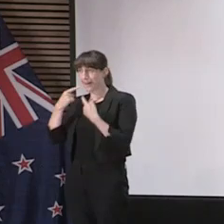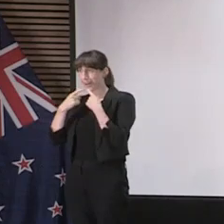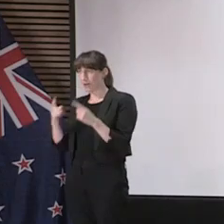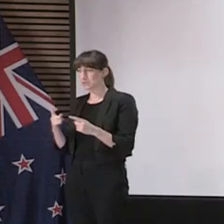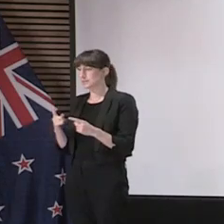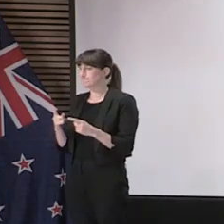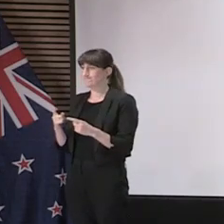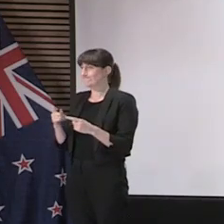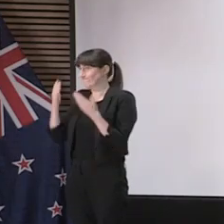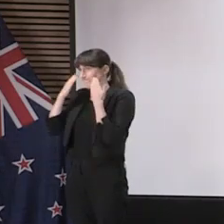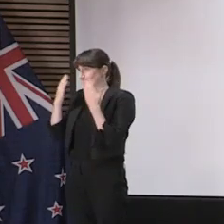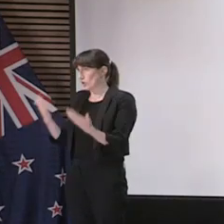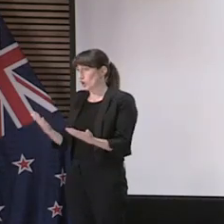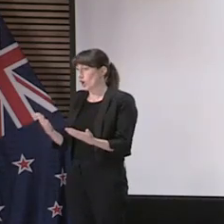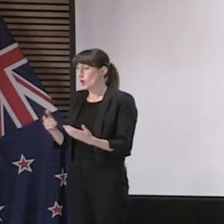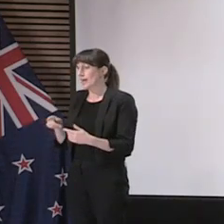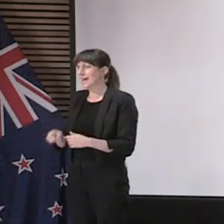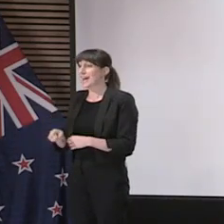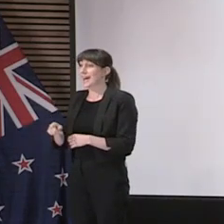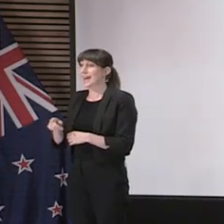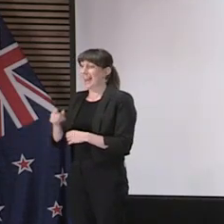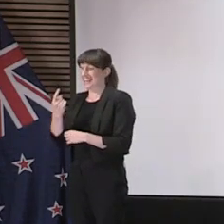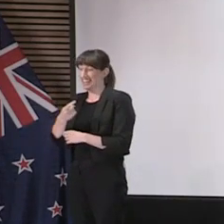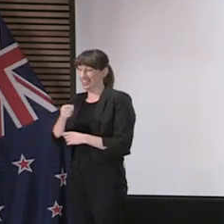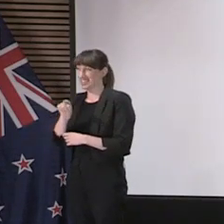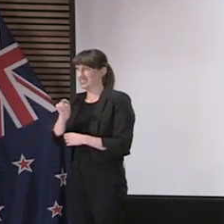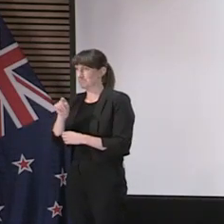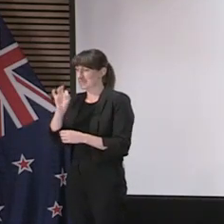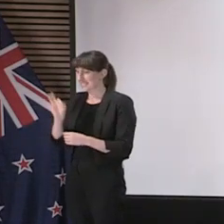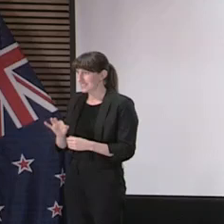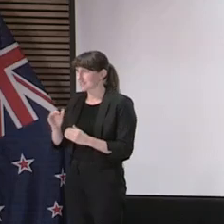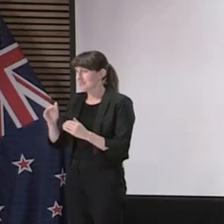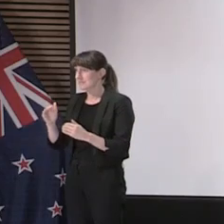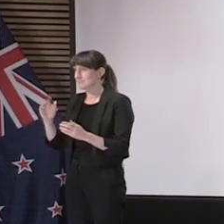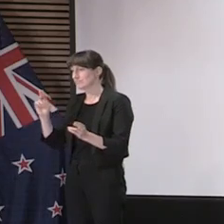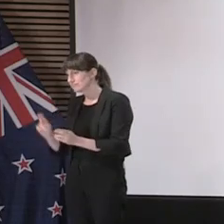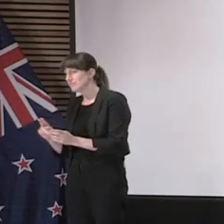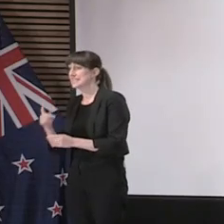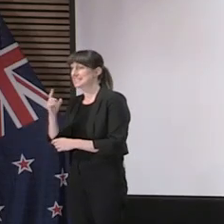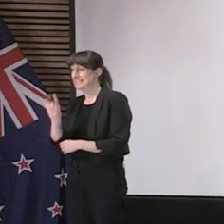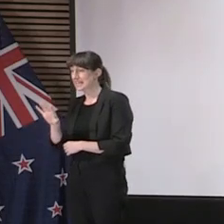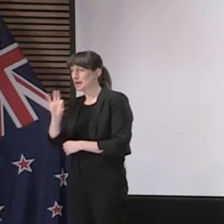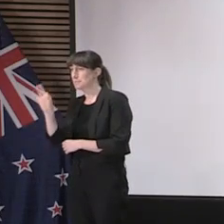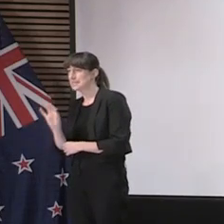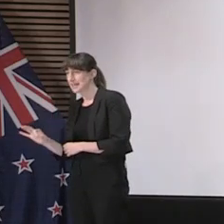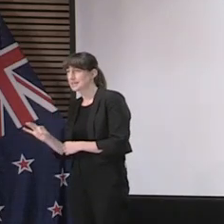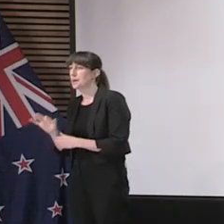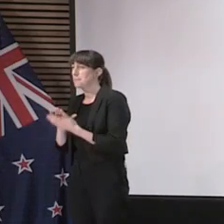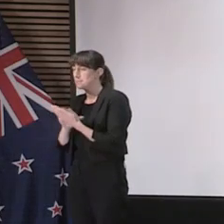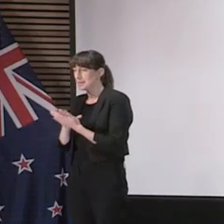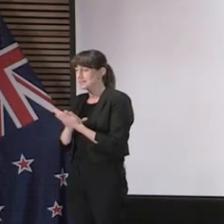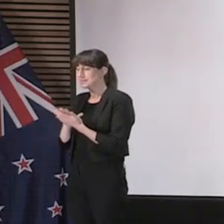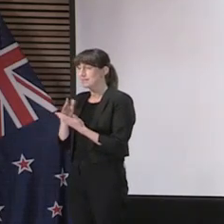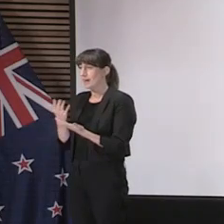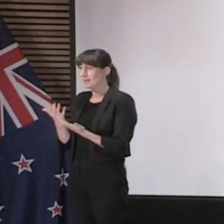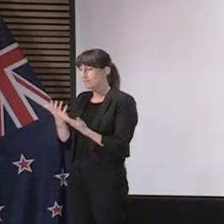from the start, has gone from 11 to 10%, which represents another 13 cases or so that have where they have found the source and been